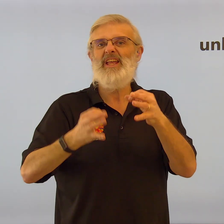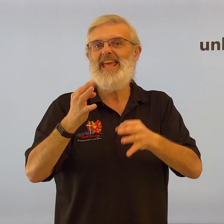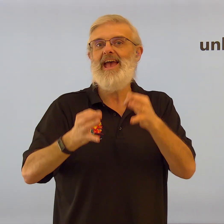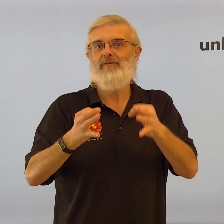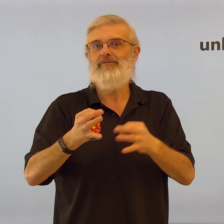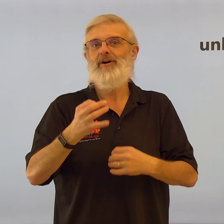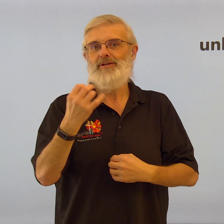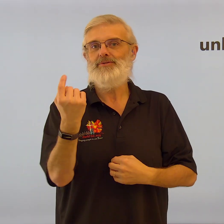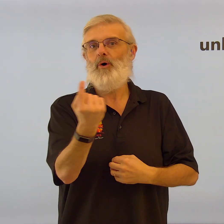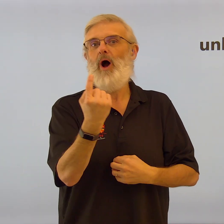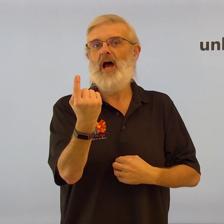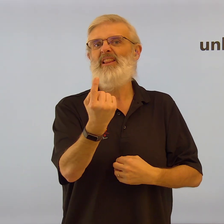if. So unless.